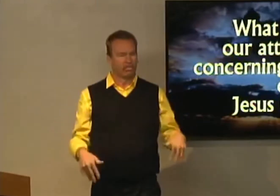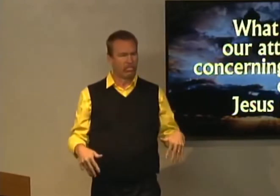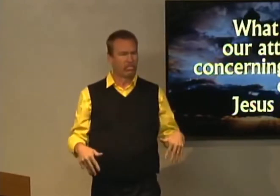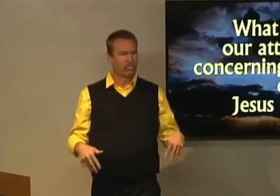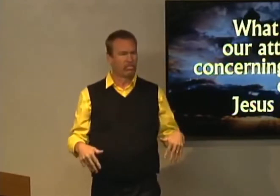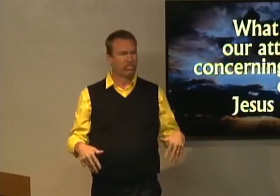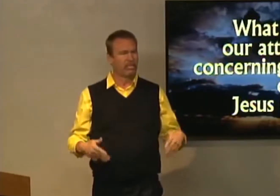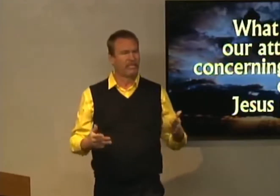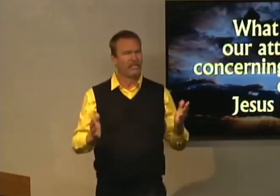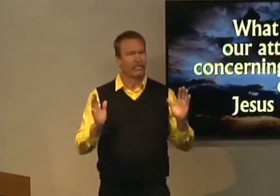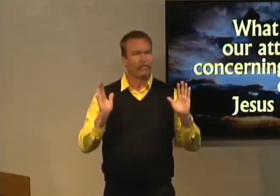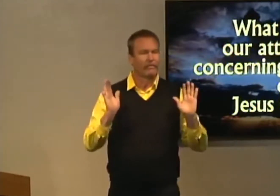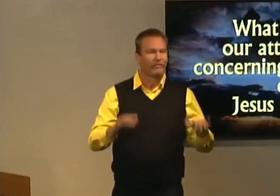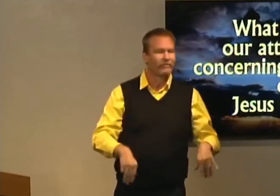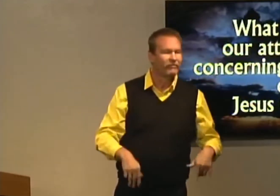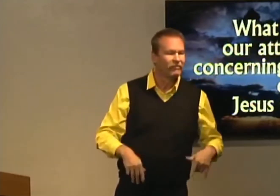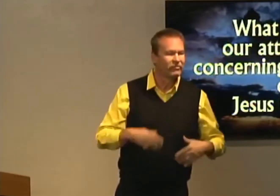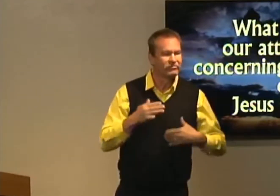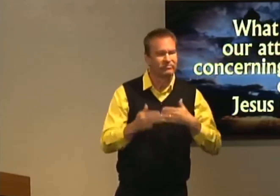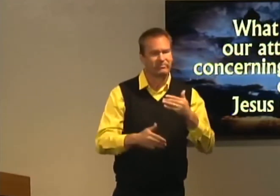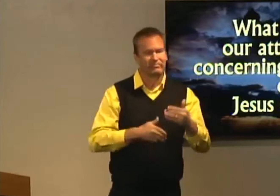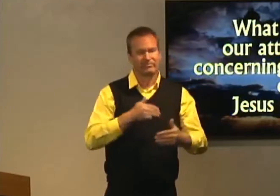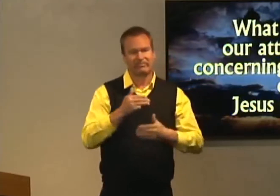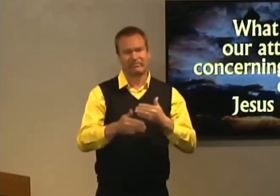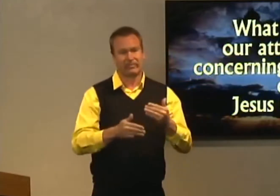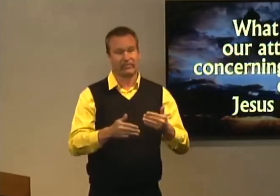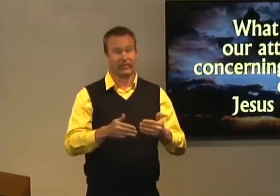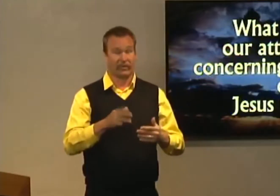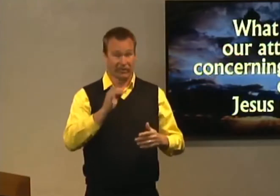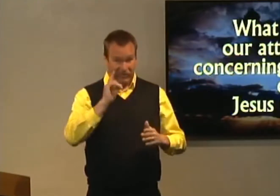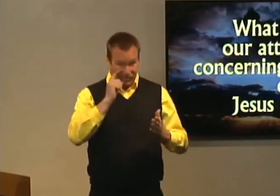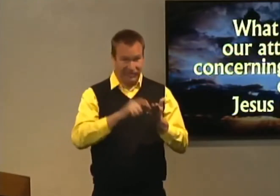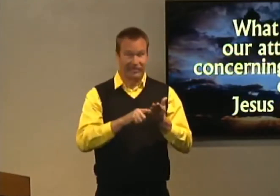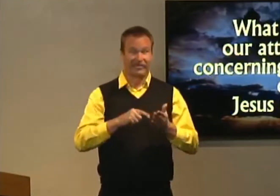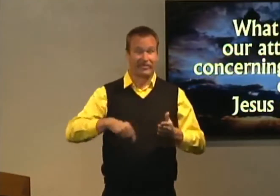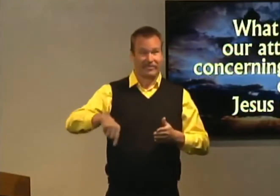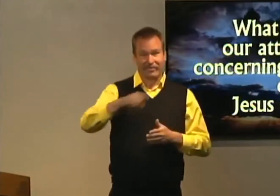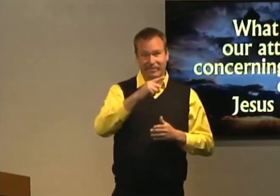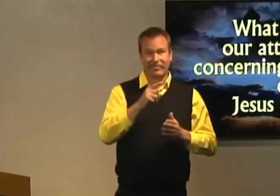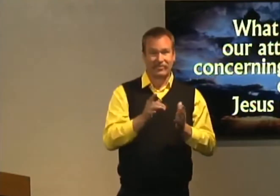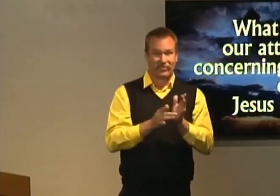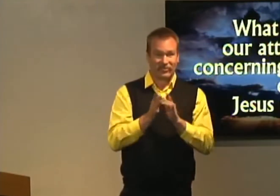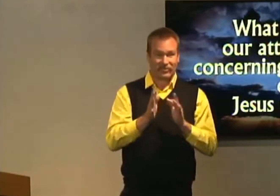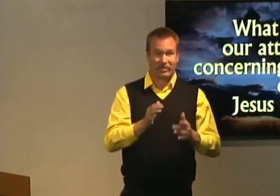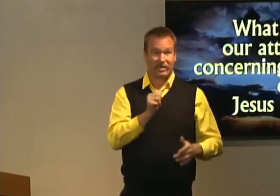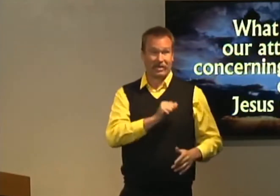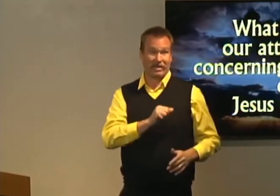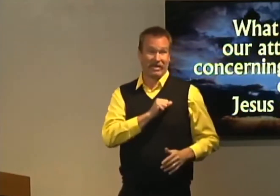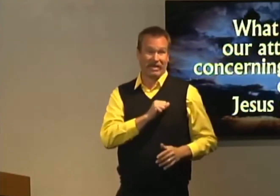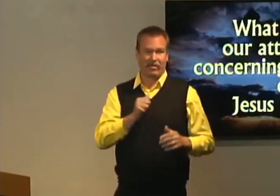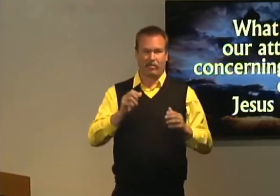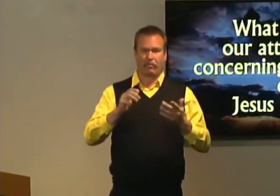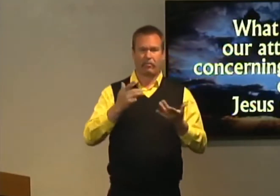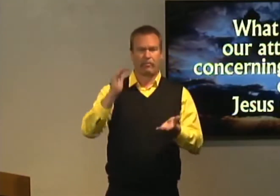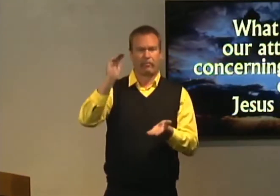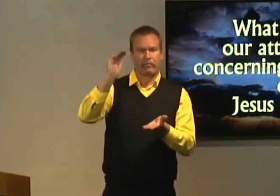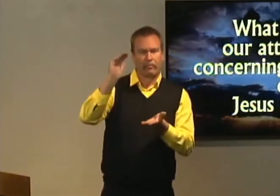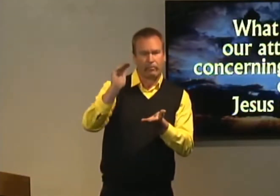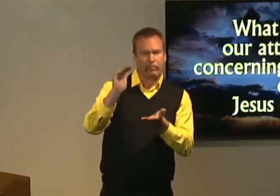or should we become apathetic, as it were, and not really caring what's happening in the news? And I've noticed that some Christians, their